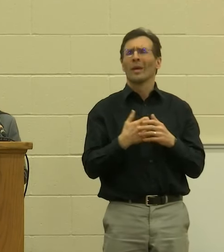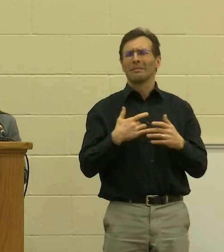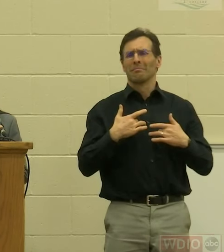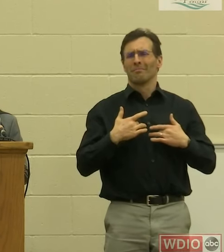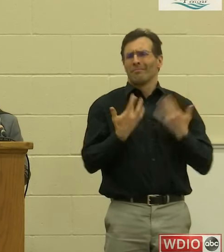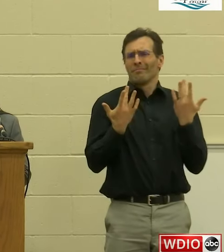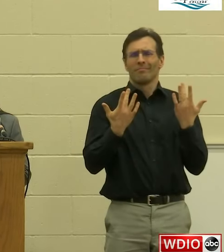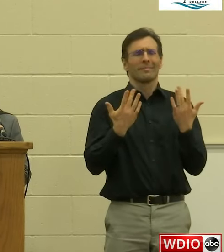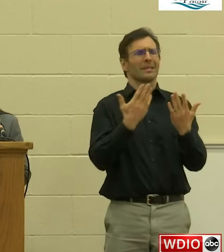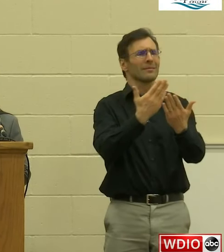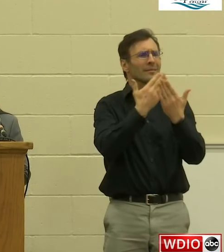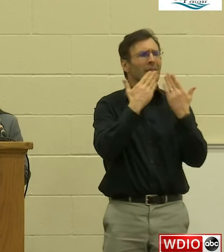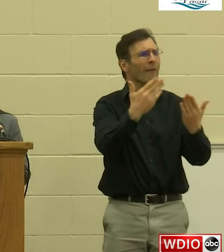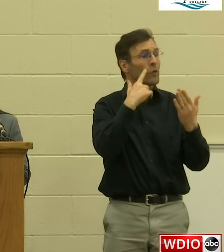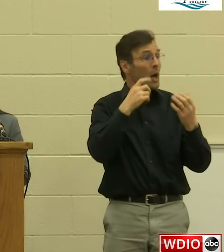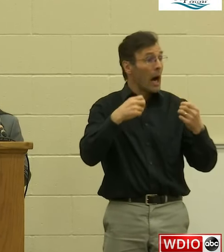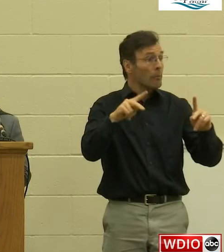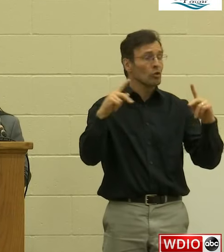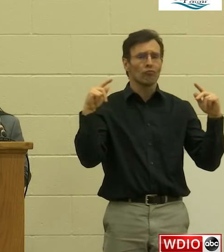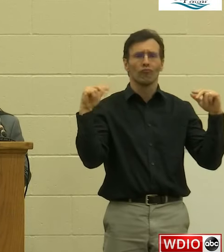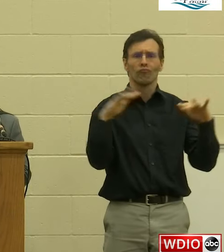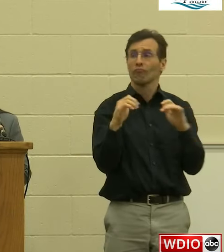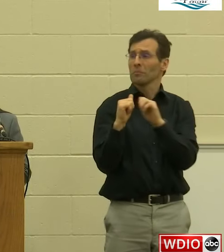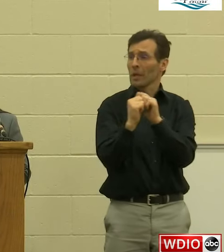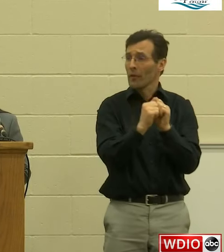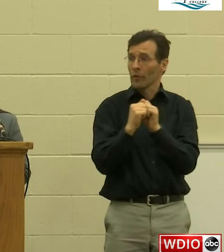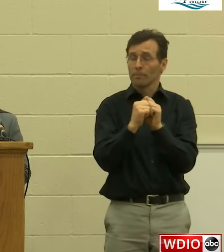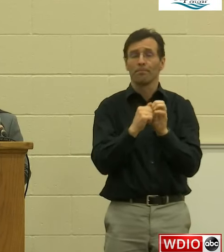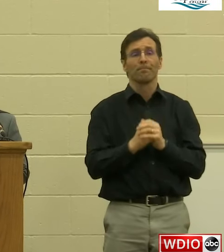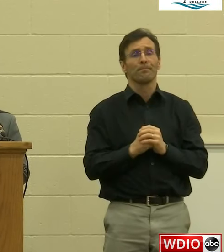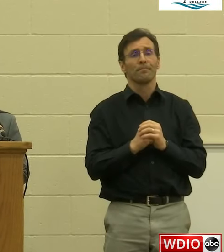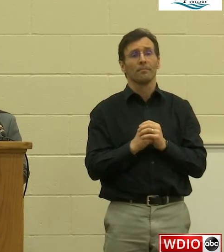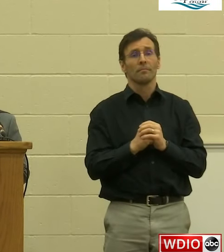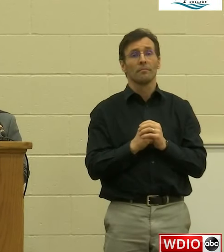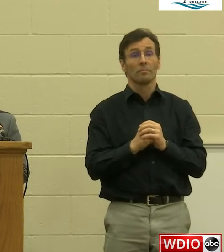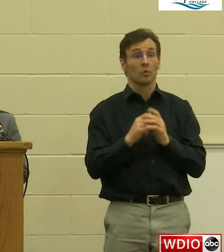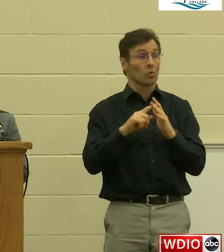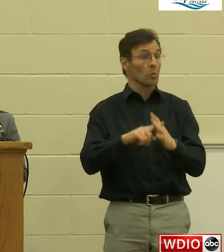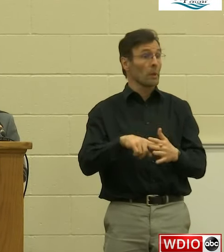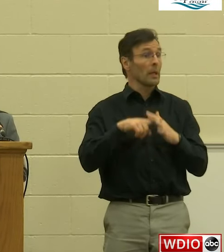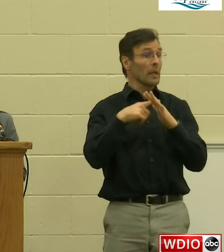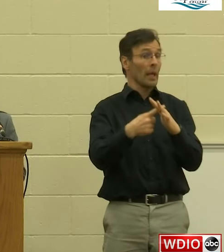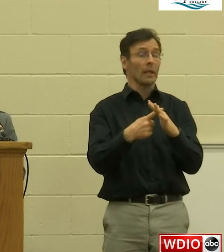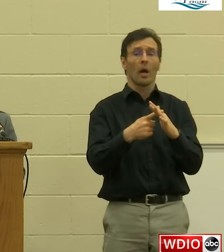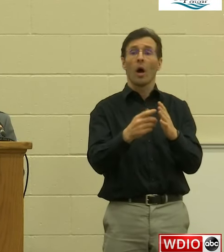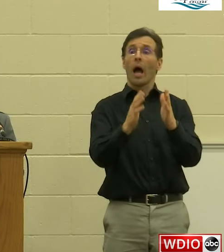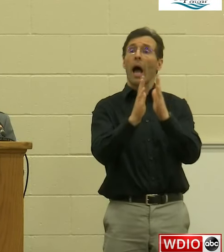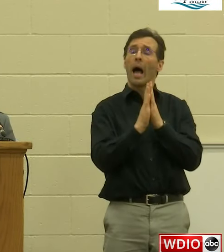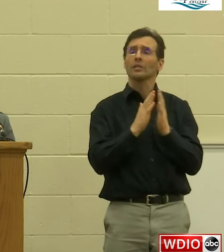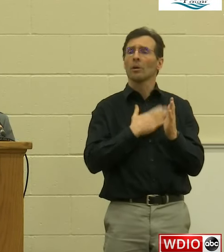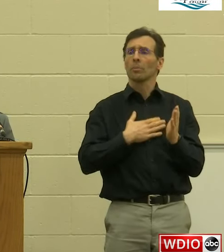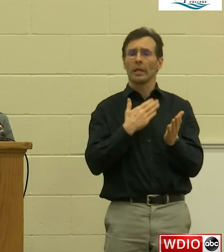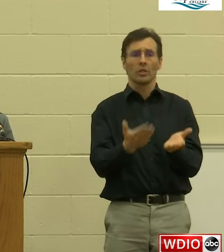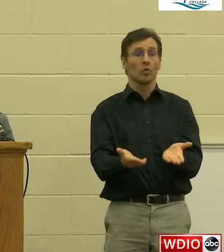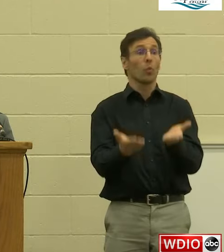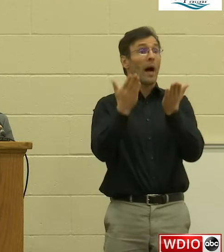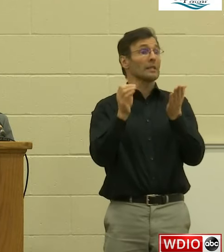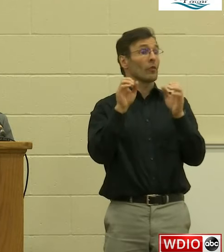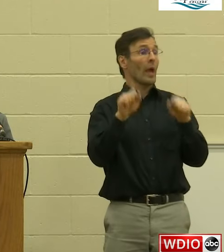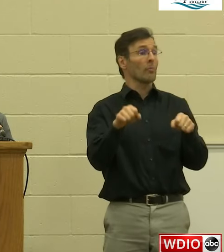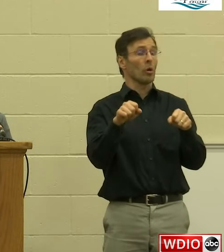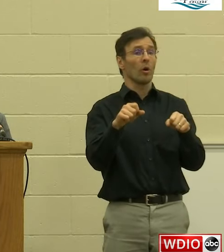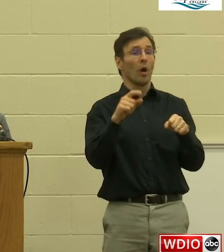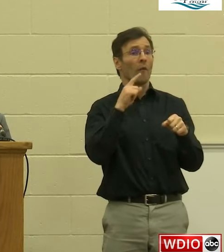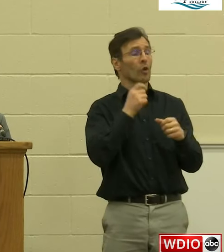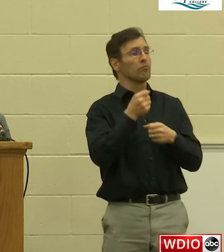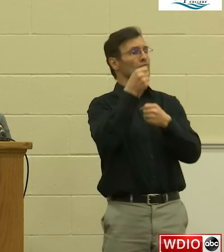excited and grateful for the opportunity to gather together. And to begin, I would ask that you please rise if you're able for